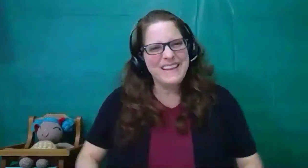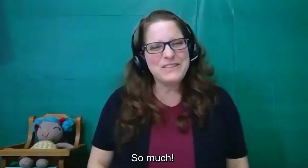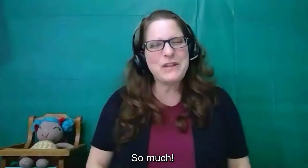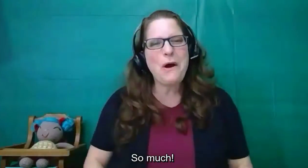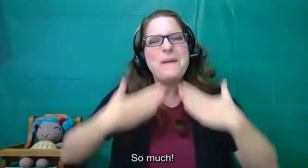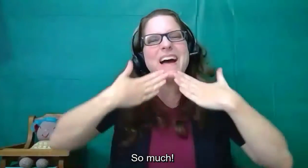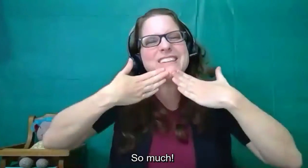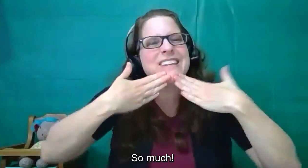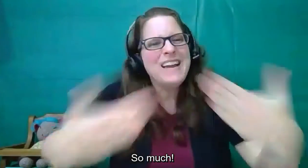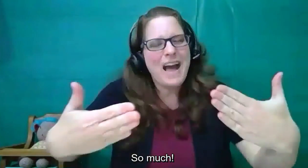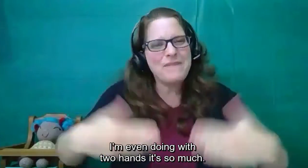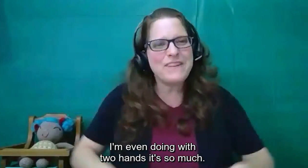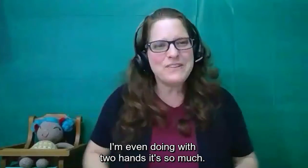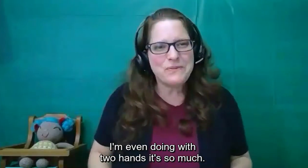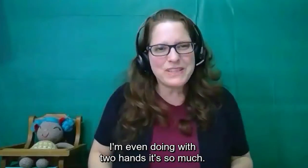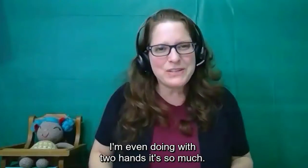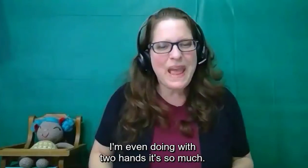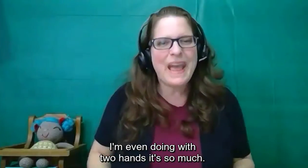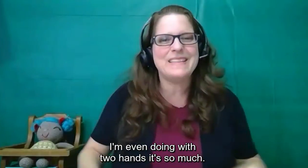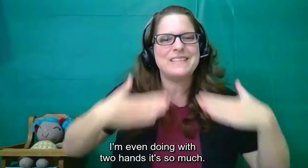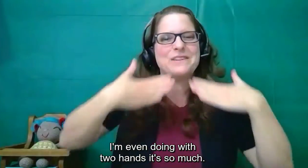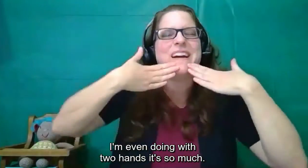So much. I'm even doing it with 2 hands. It's so much.